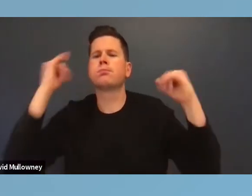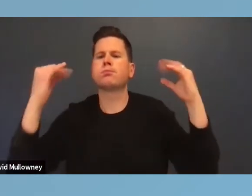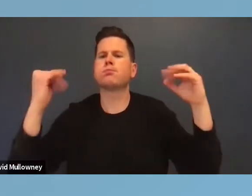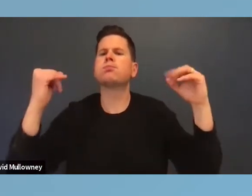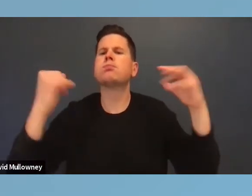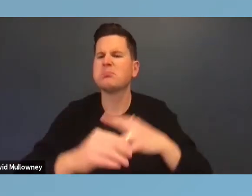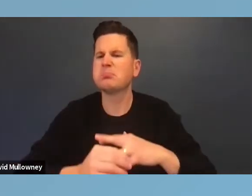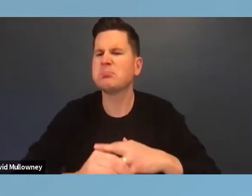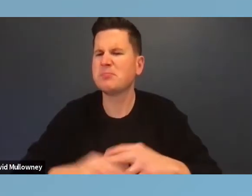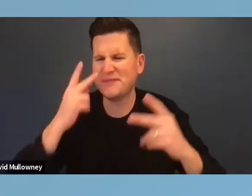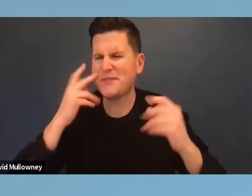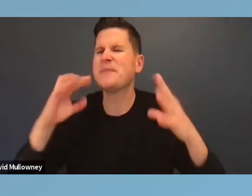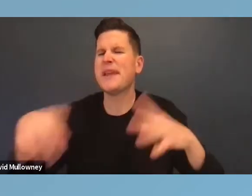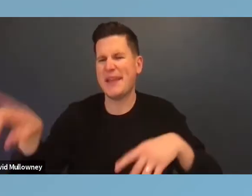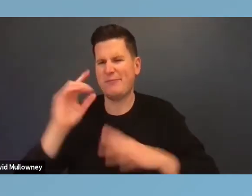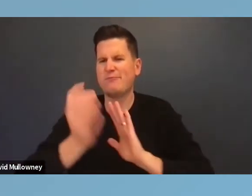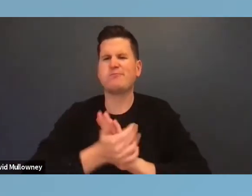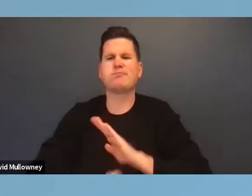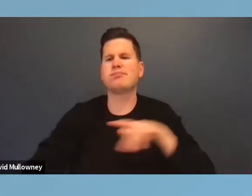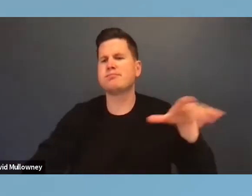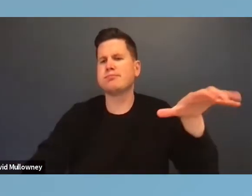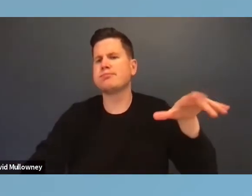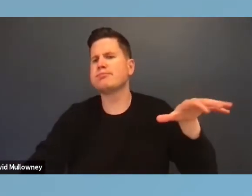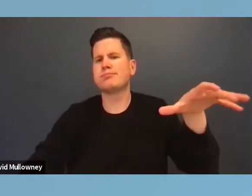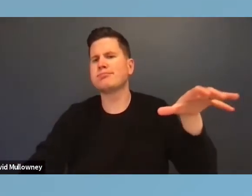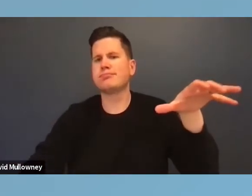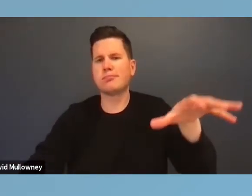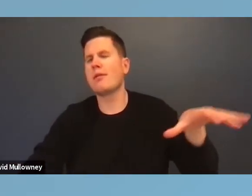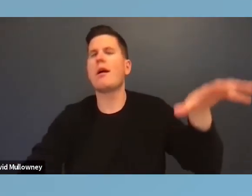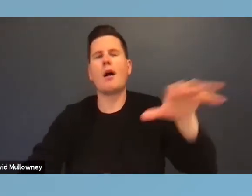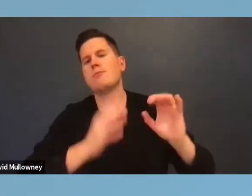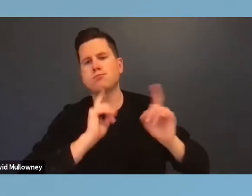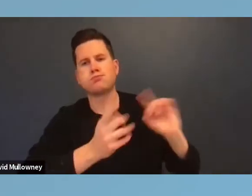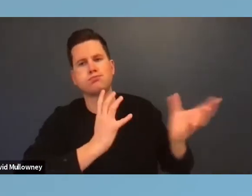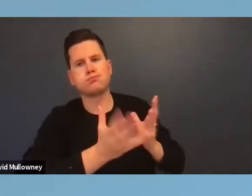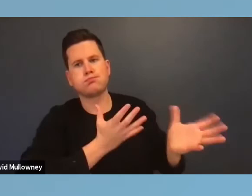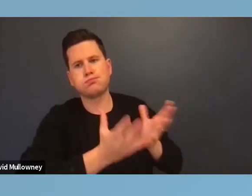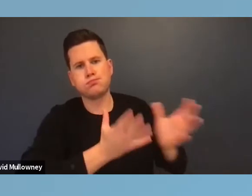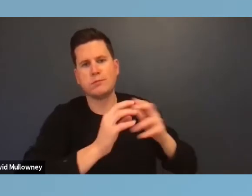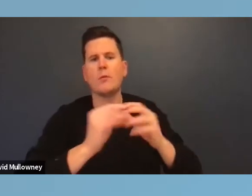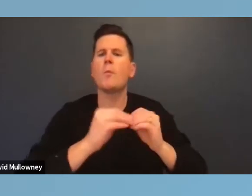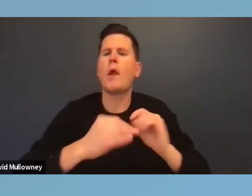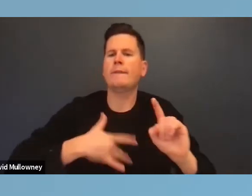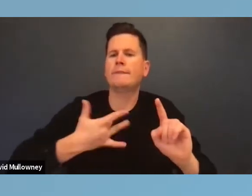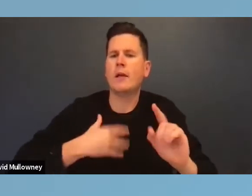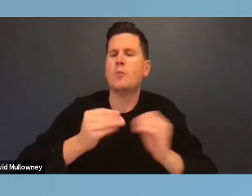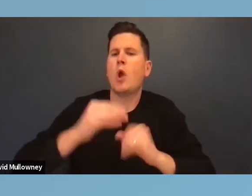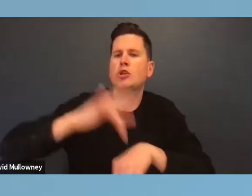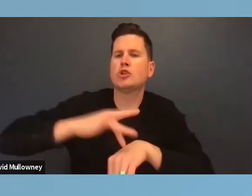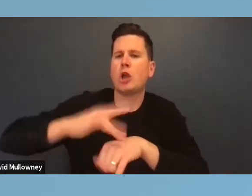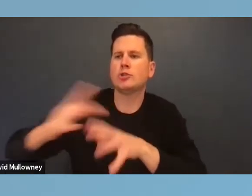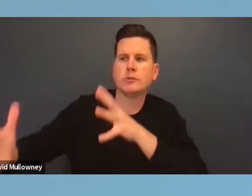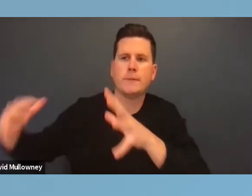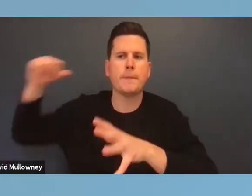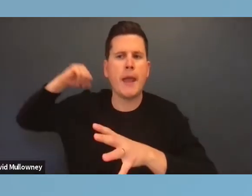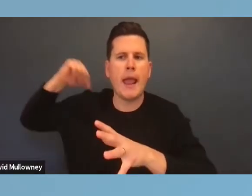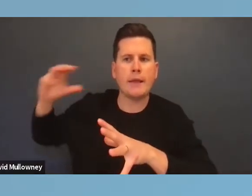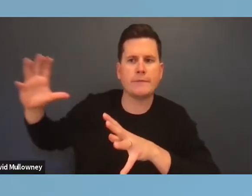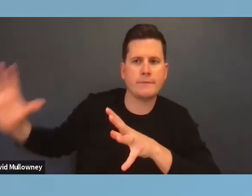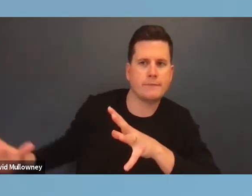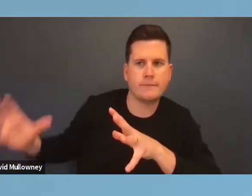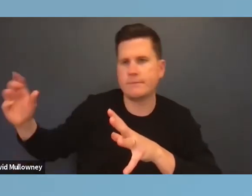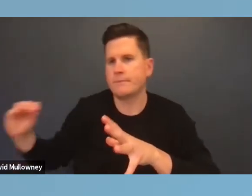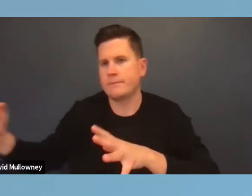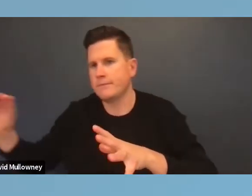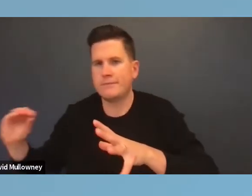And so we would communicate in that way. And perhaps you've seen some people who do that. It's much more based on touch.